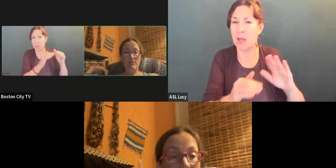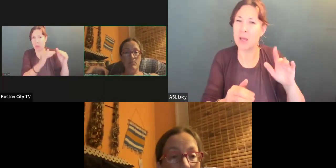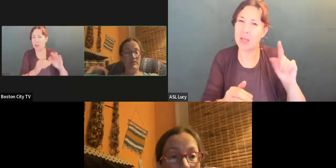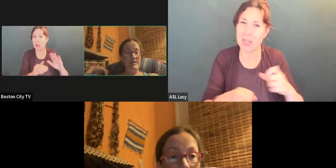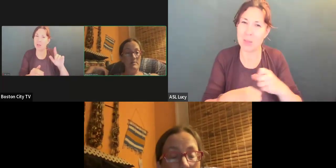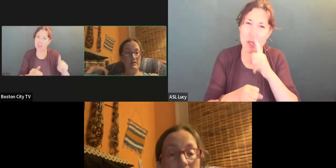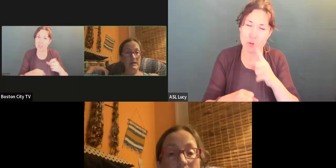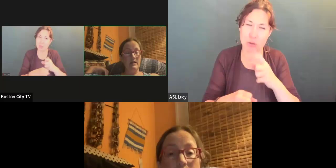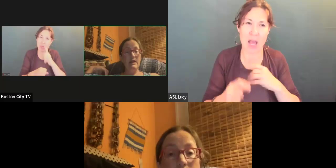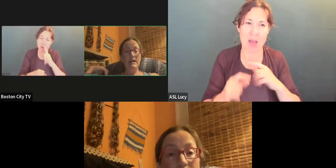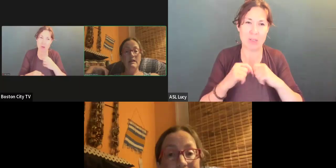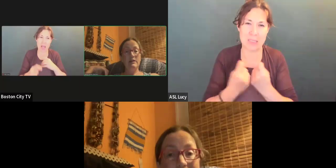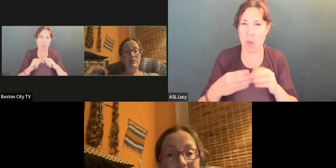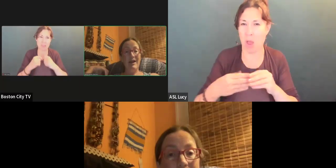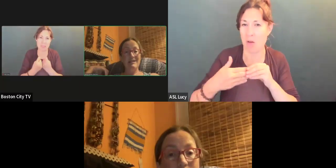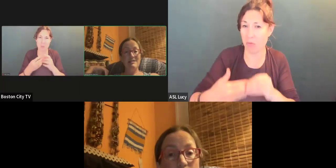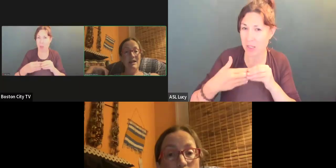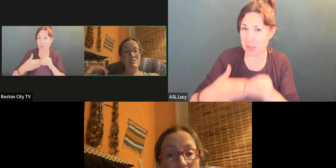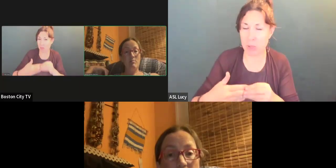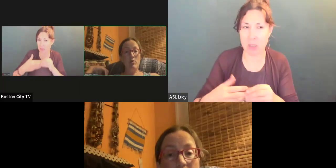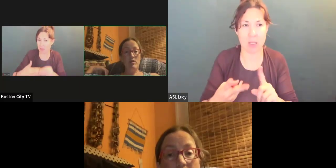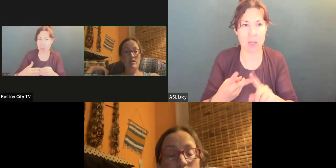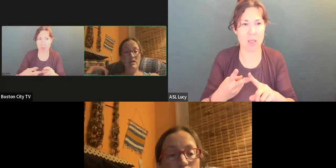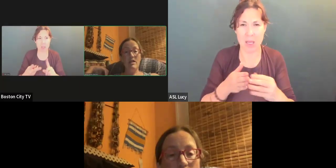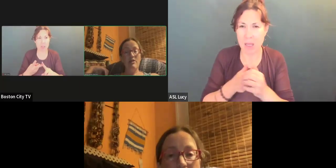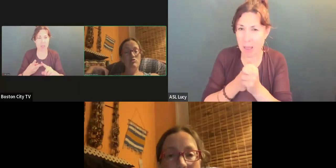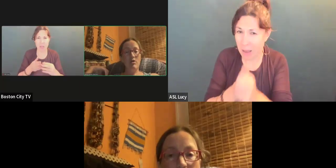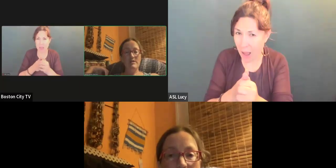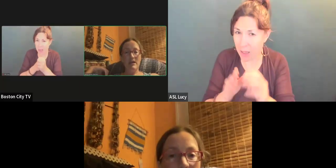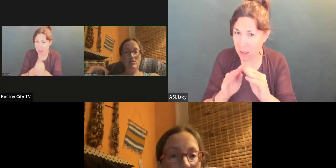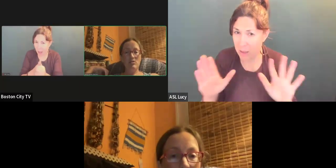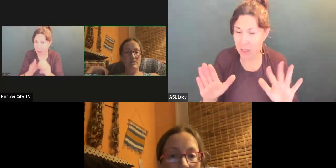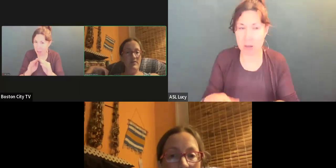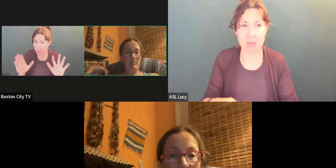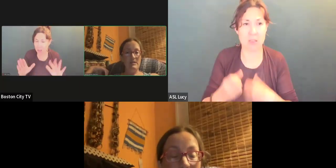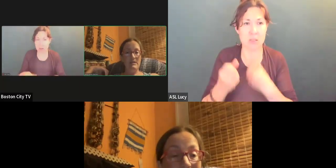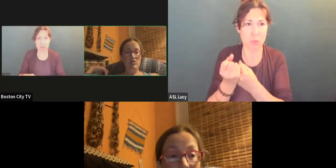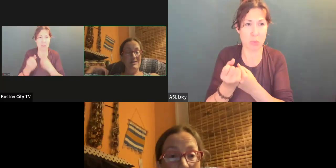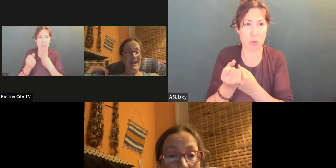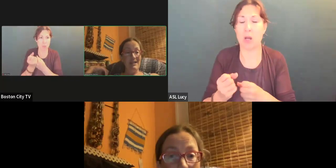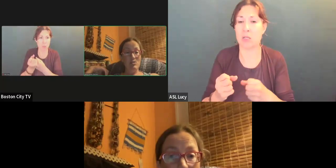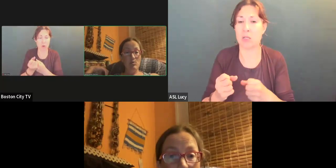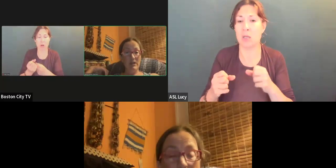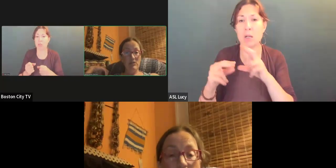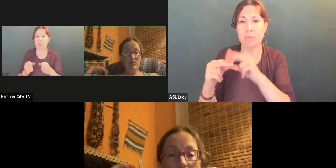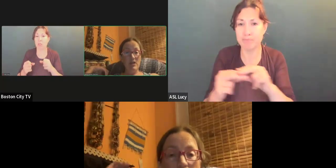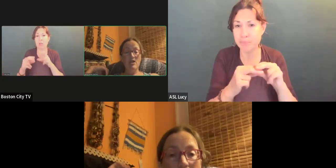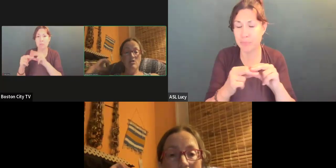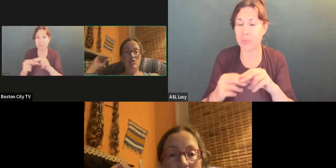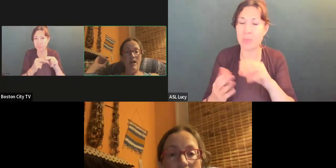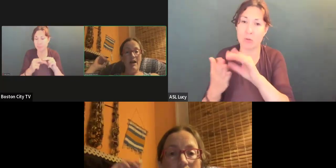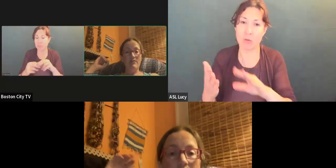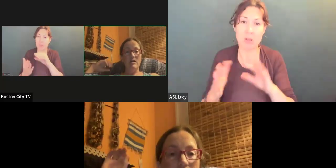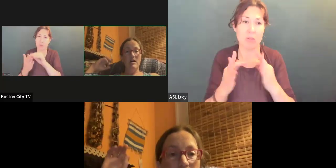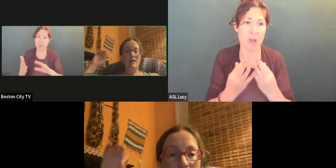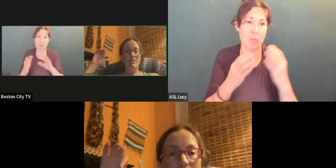more flexibility, clear guidance, and support that draws on students, families, teachers, and school leaders to